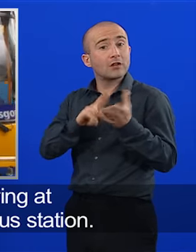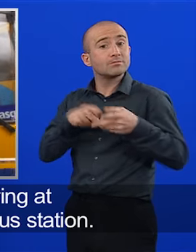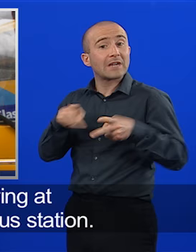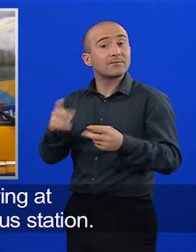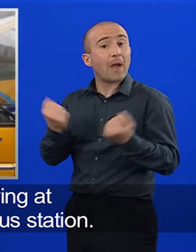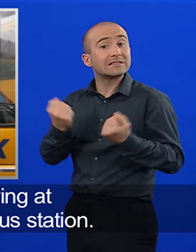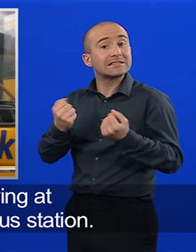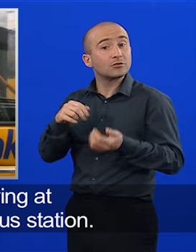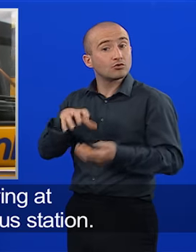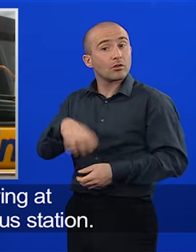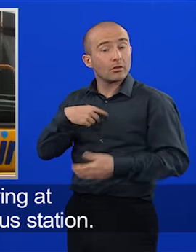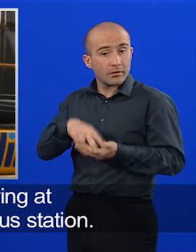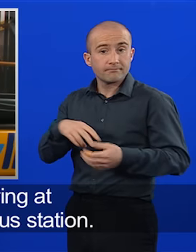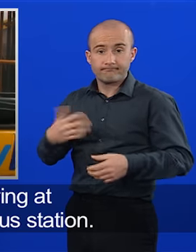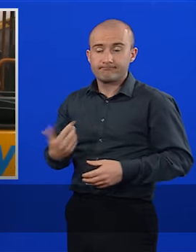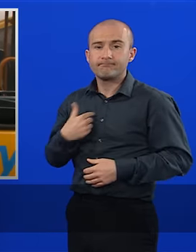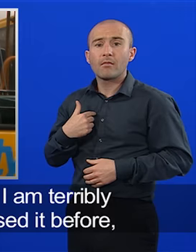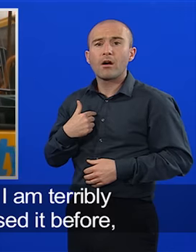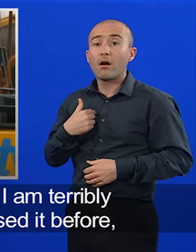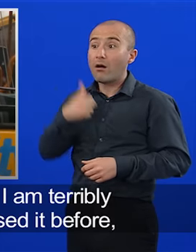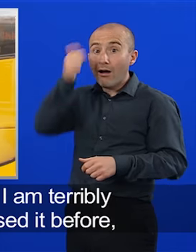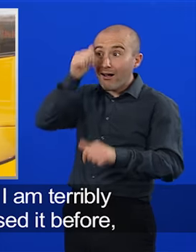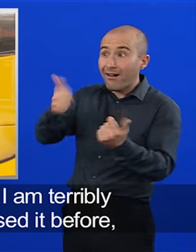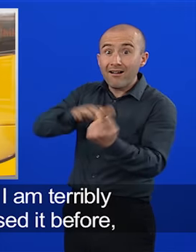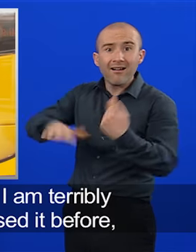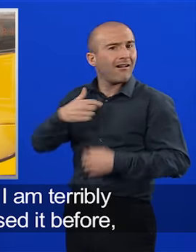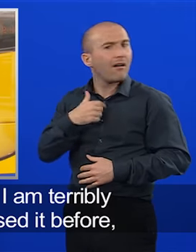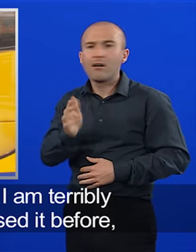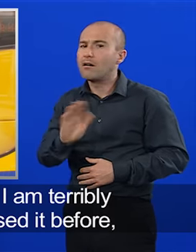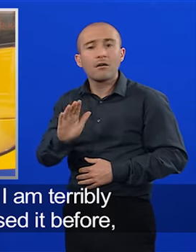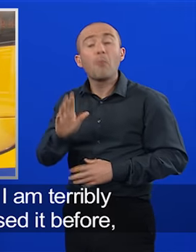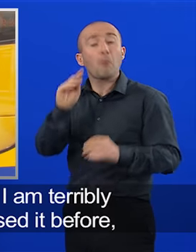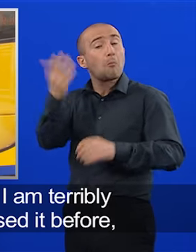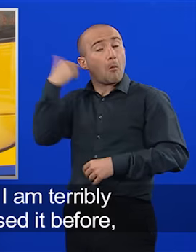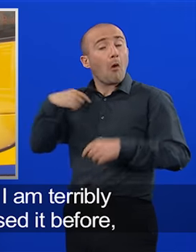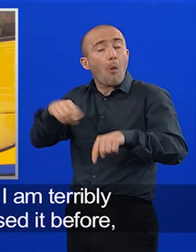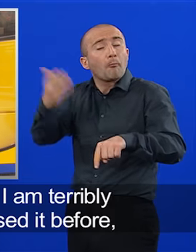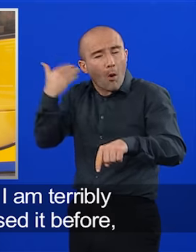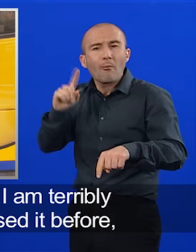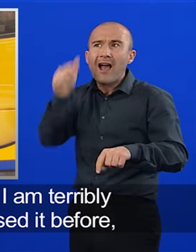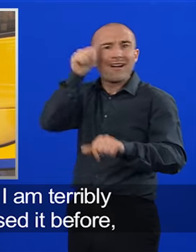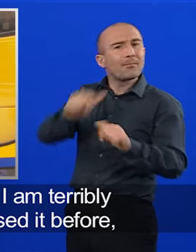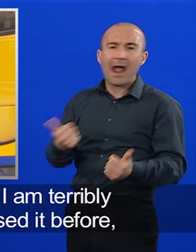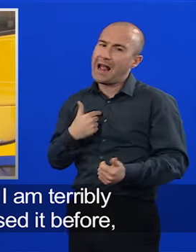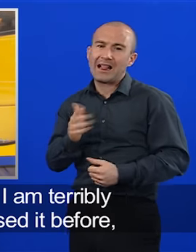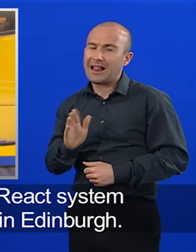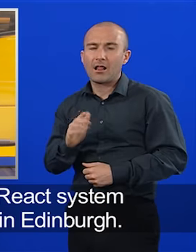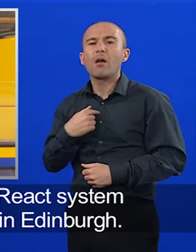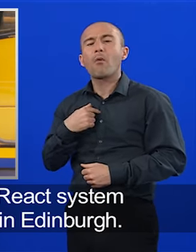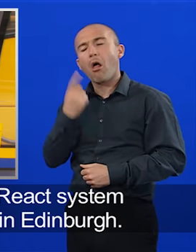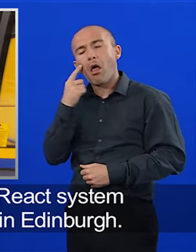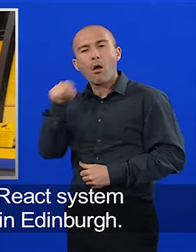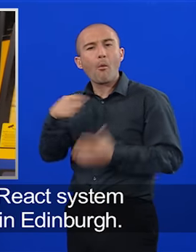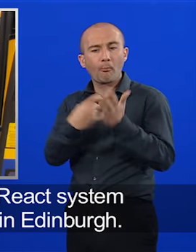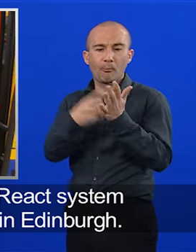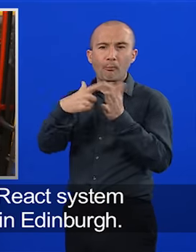at Buchanan Street bus station. It's not a bus station I'm terribly familiar with. I have used it before, and